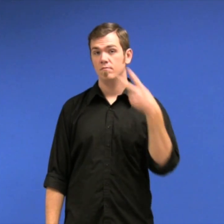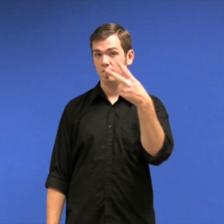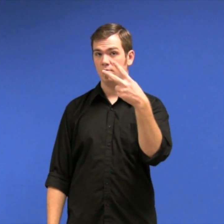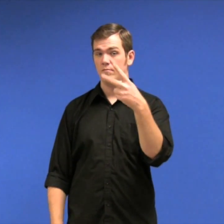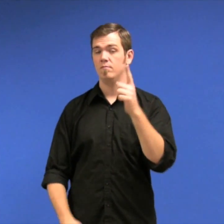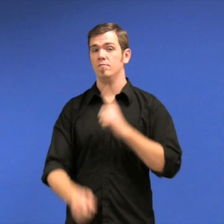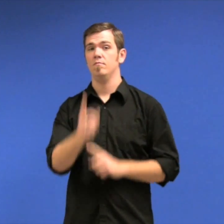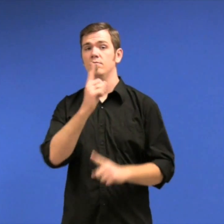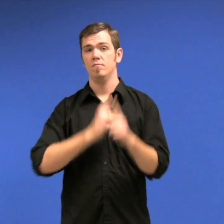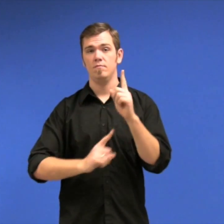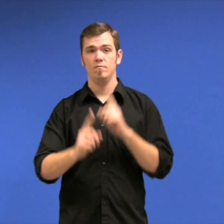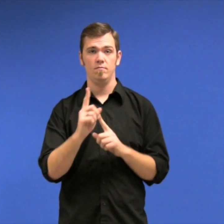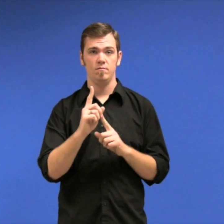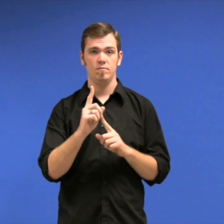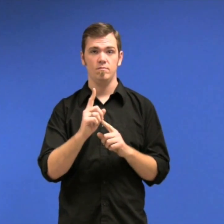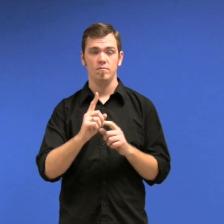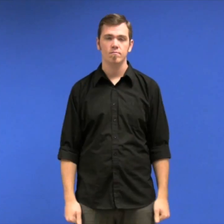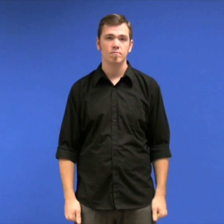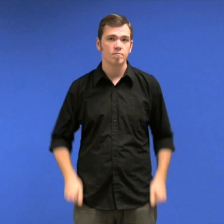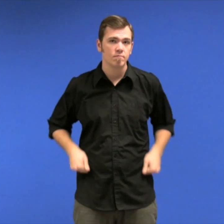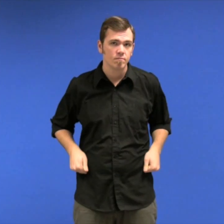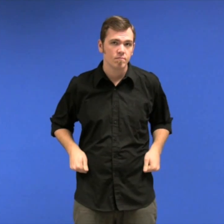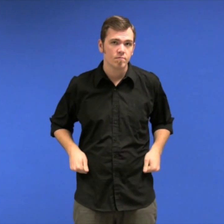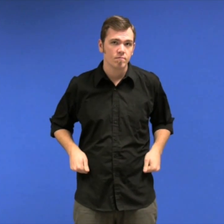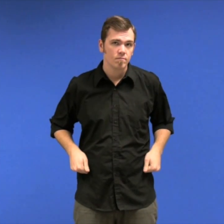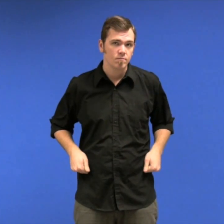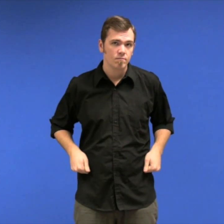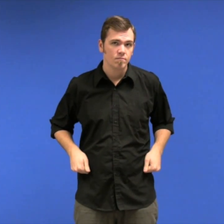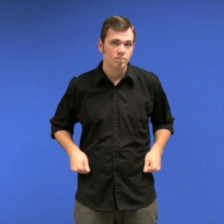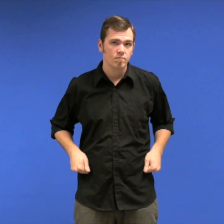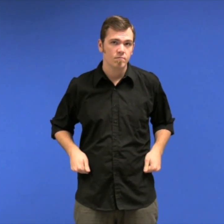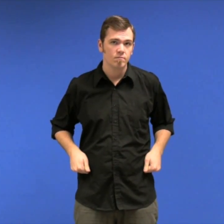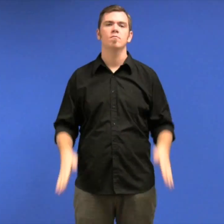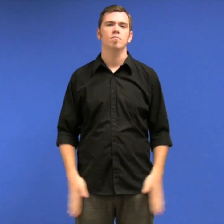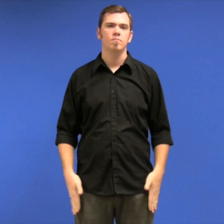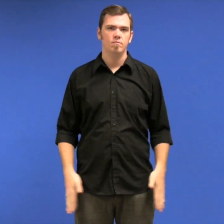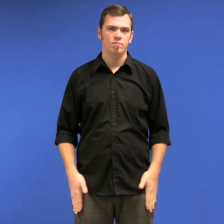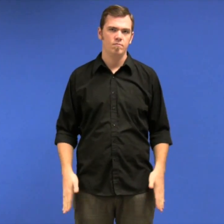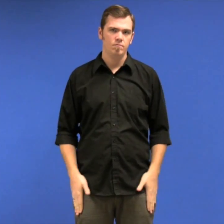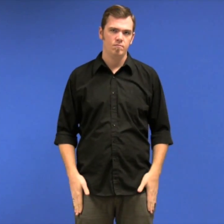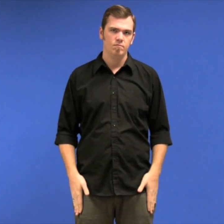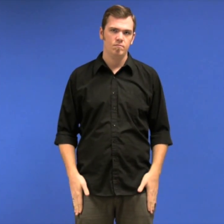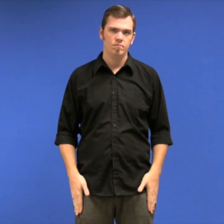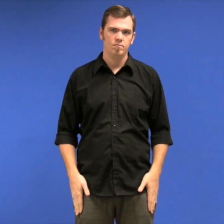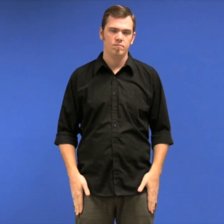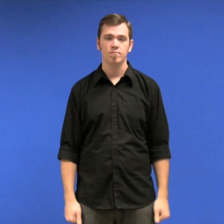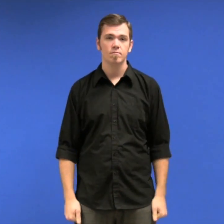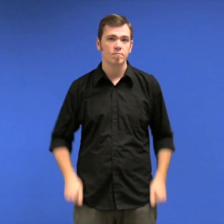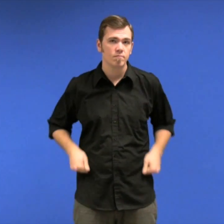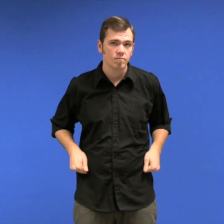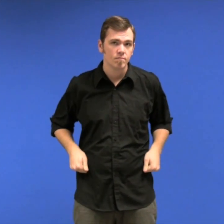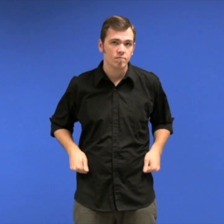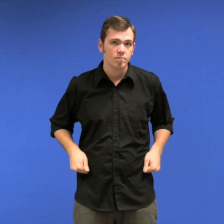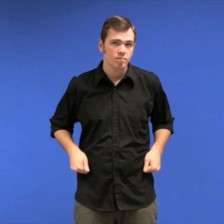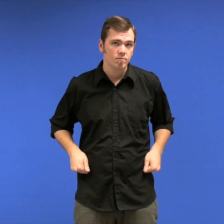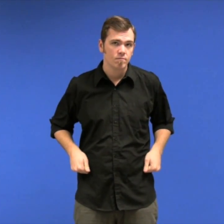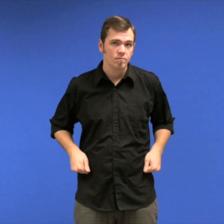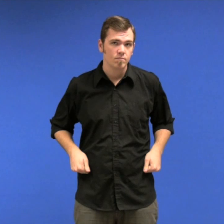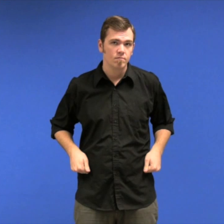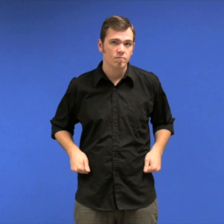There are two signs for the sign for pants. There's pants and pants. It's really up to you, makes really no difference.